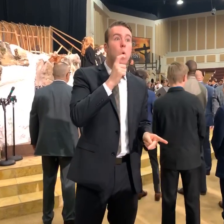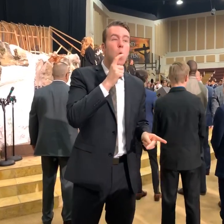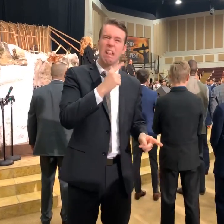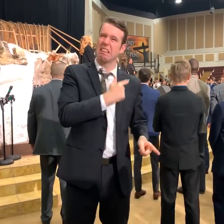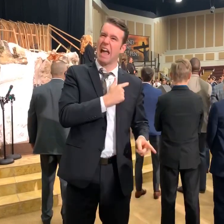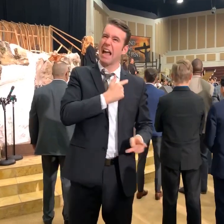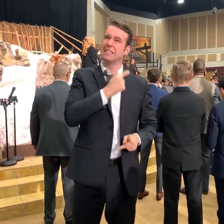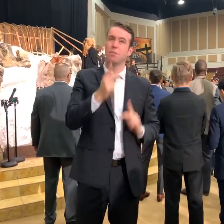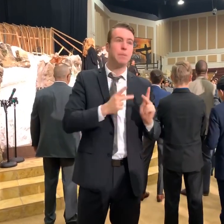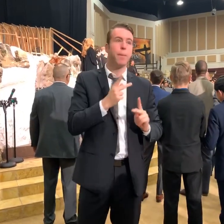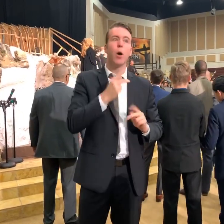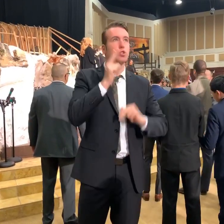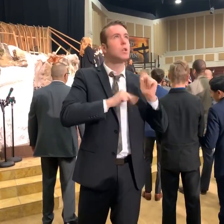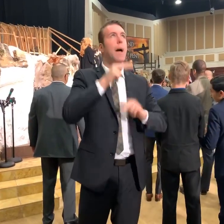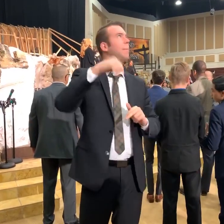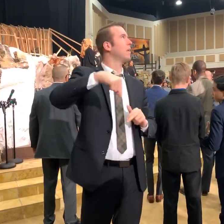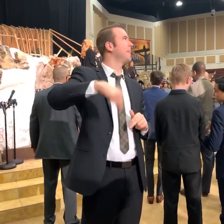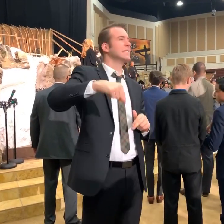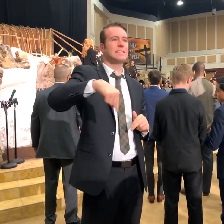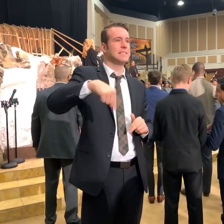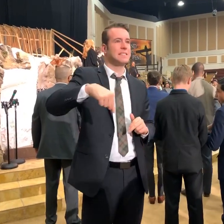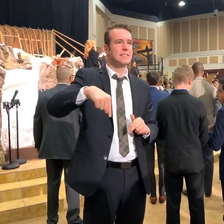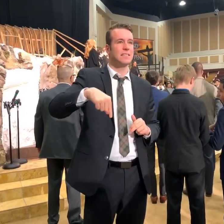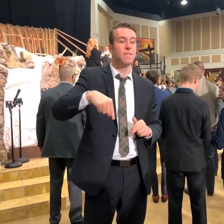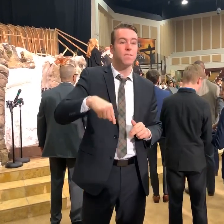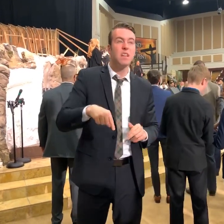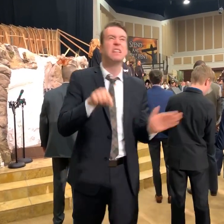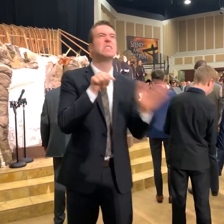Spiders don't build this.